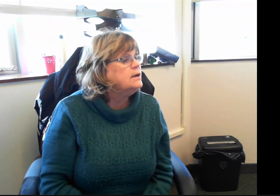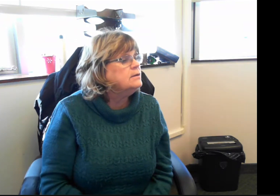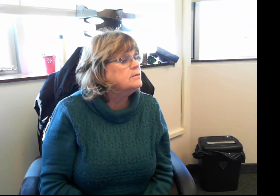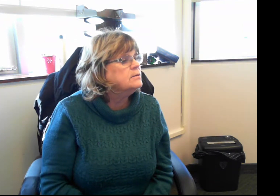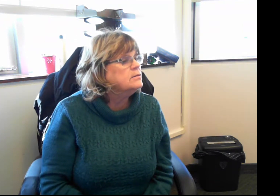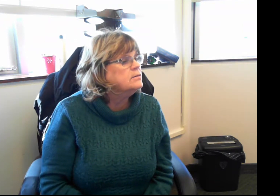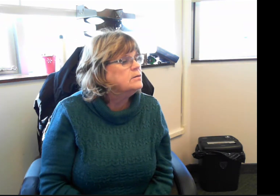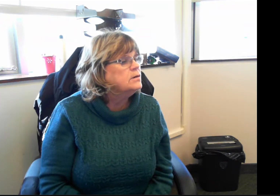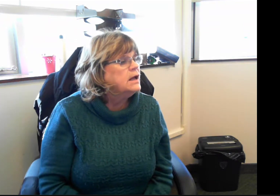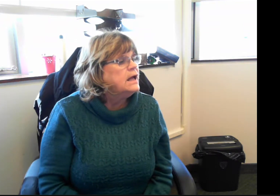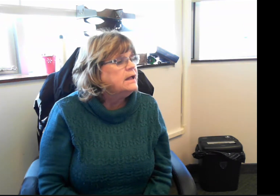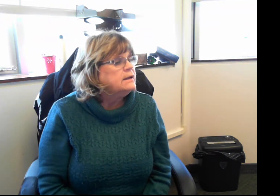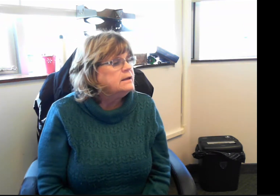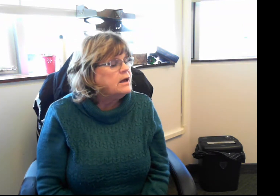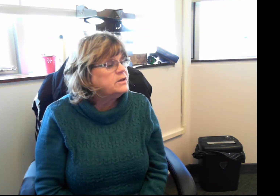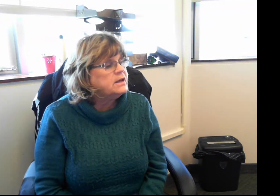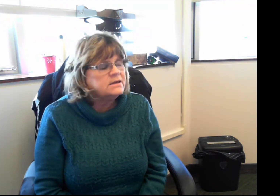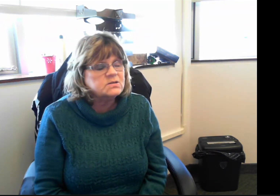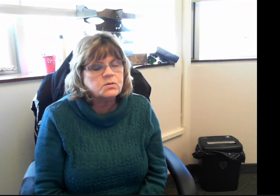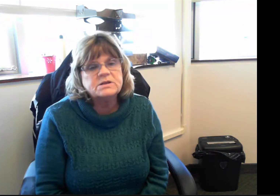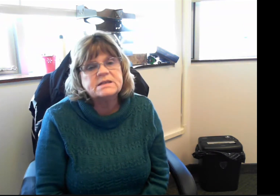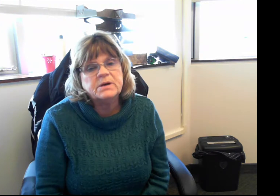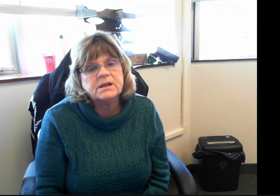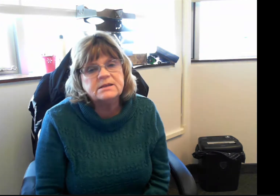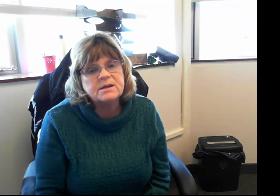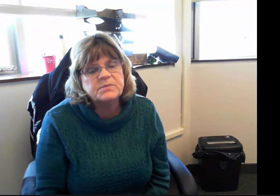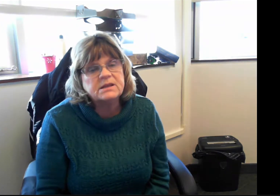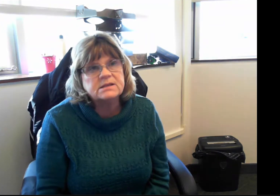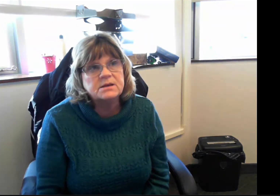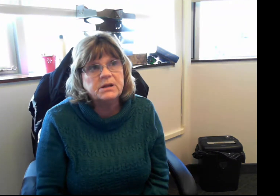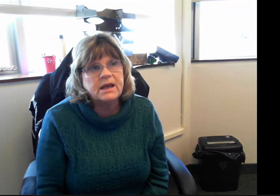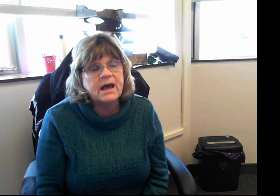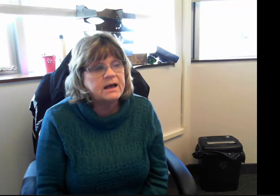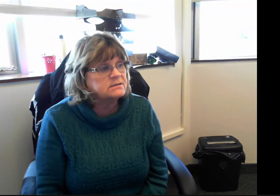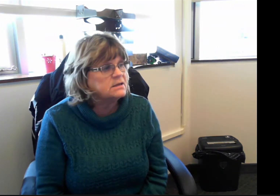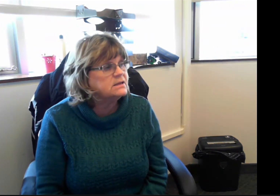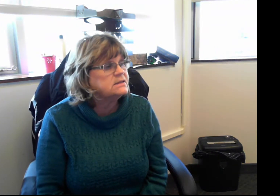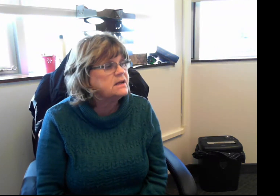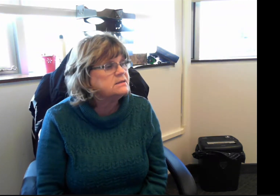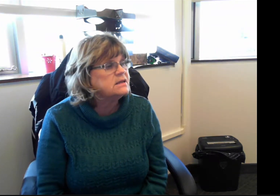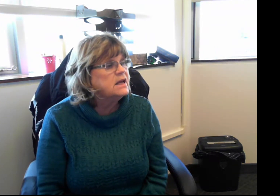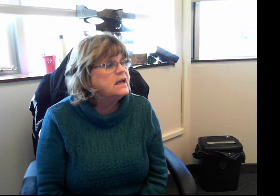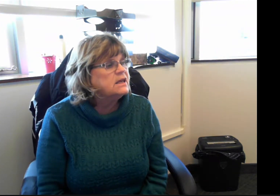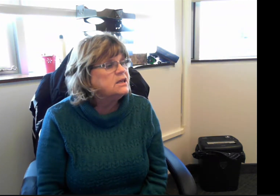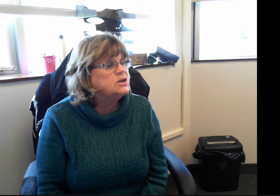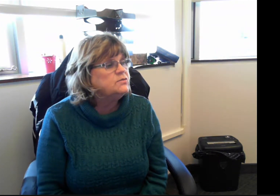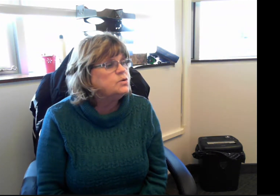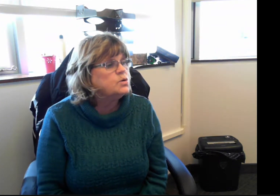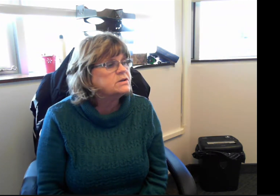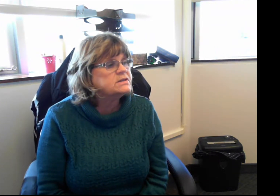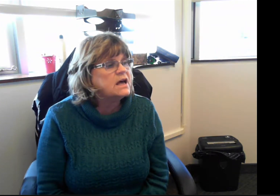Okay. Now the next one was something that somebody asked, and it says, give